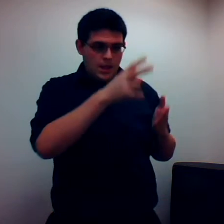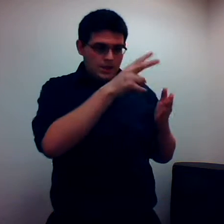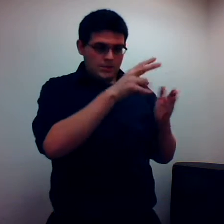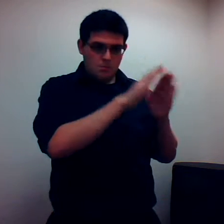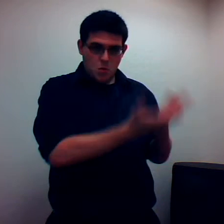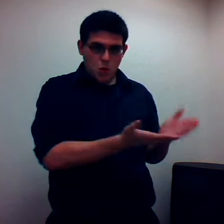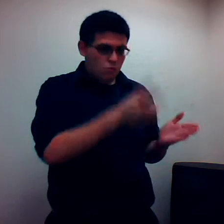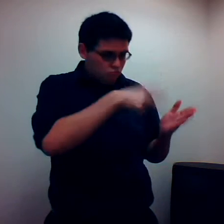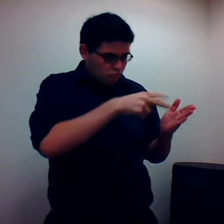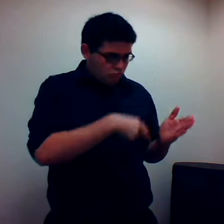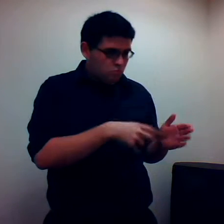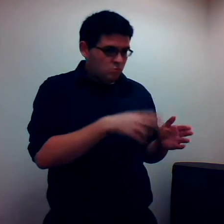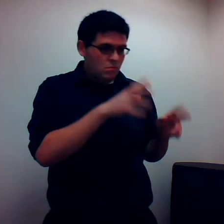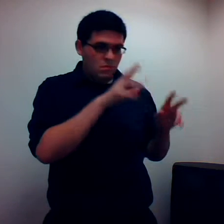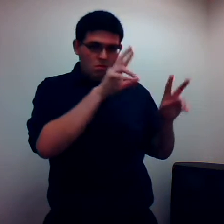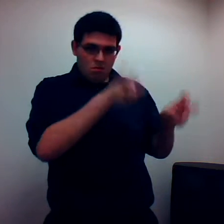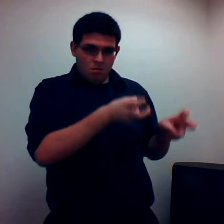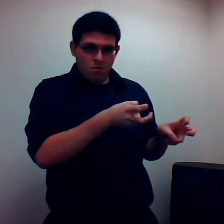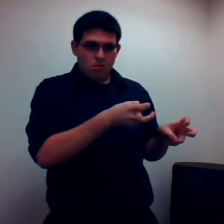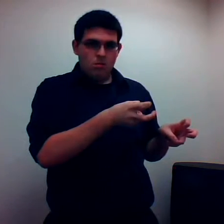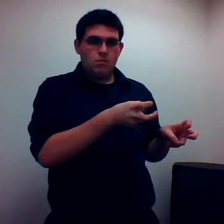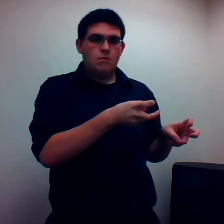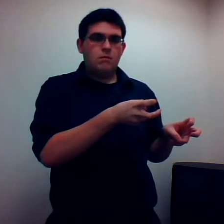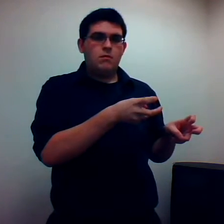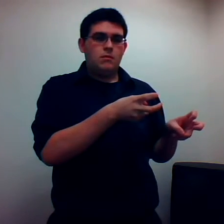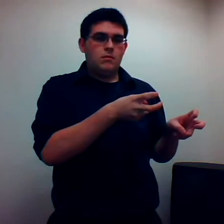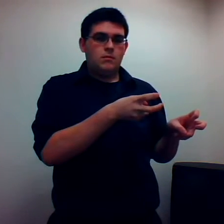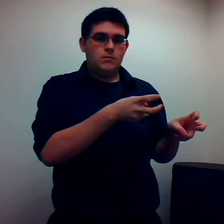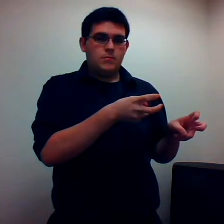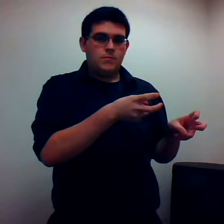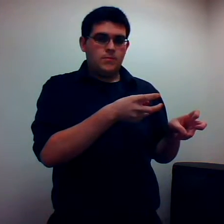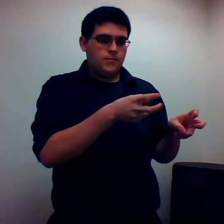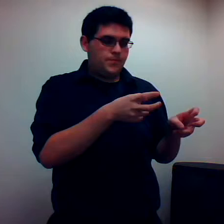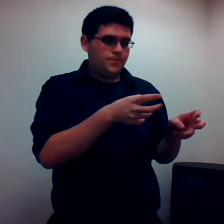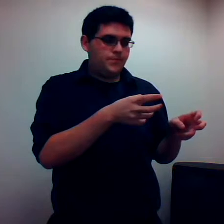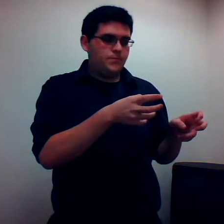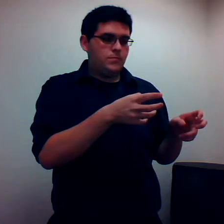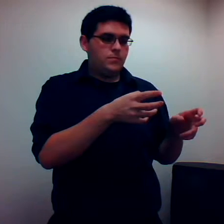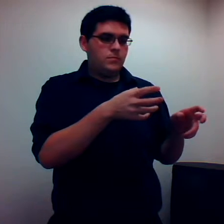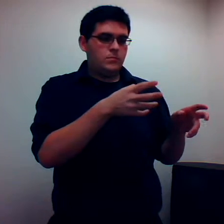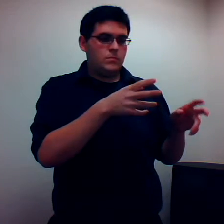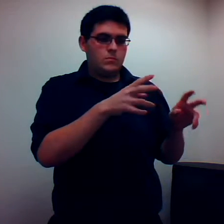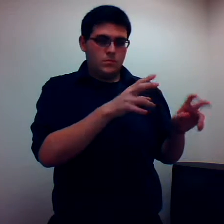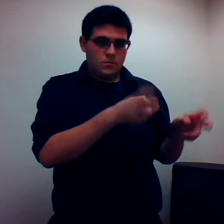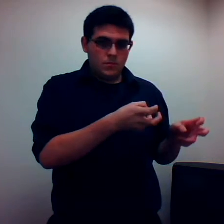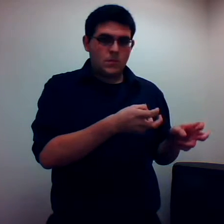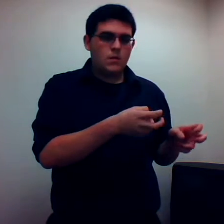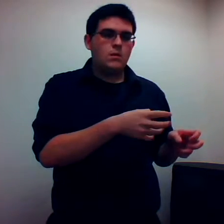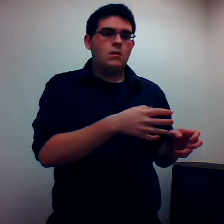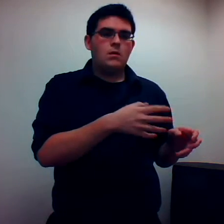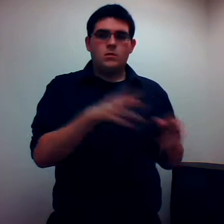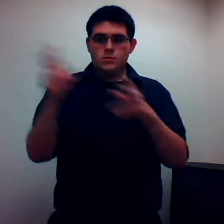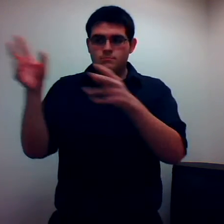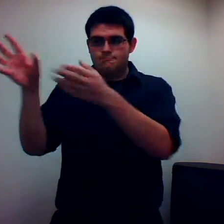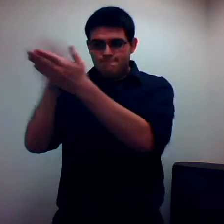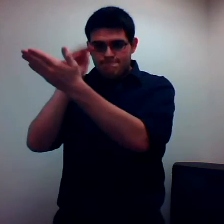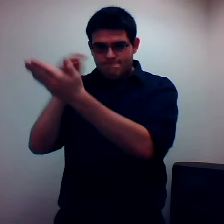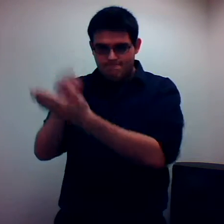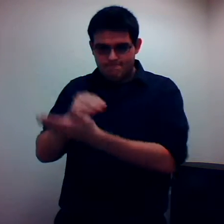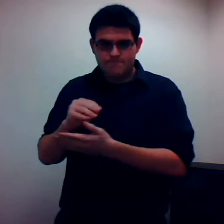on smoking cessation programs, and you find out that, wow, the patch keeps coming up again and again, well, maybe that should be a heading in your